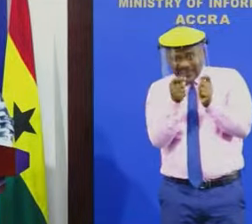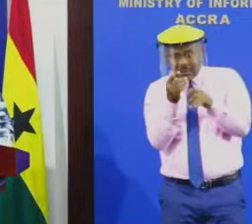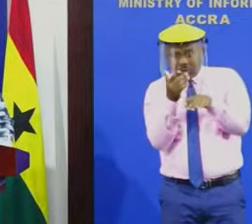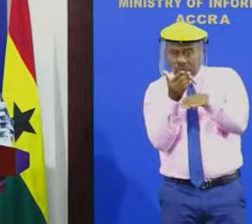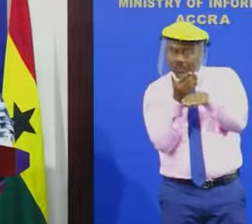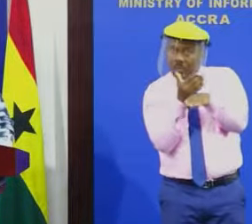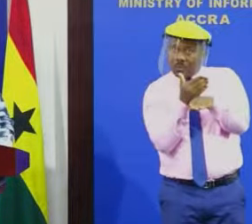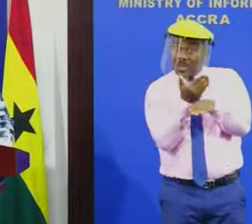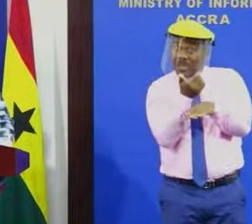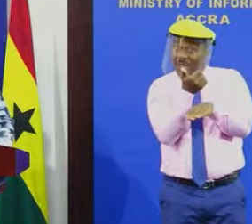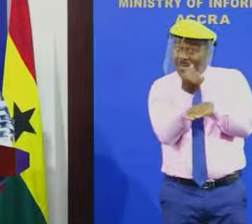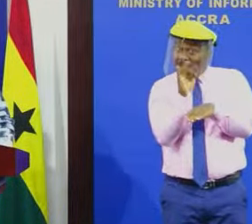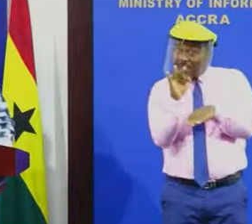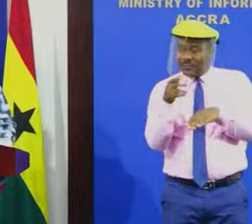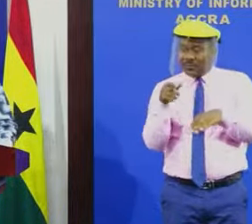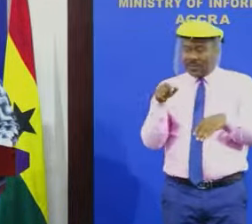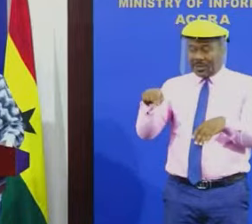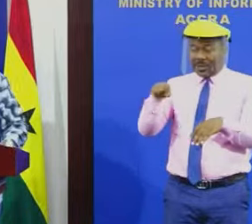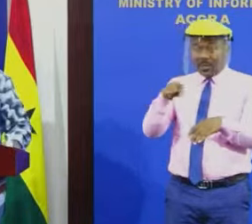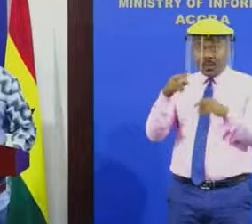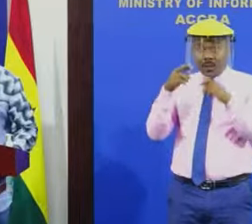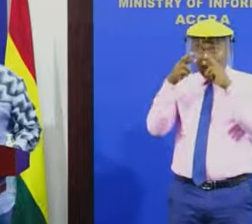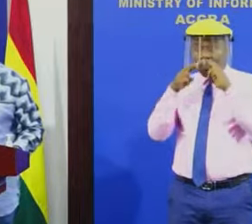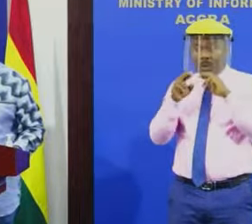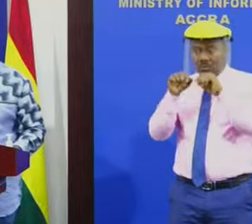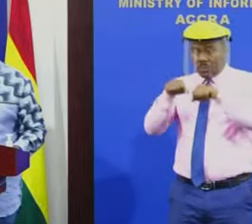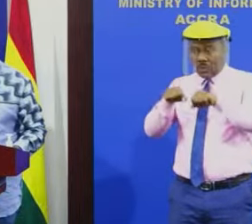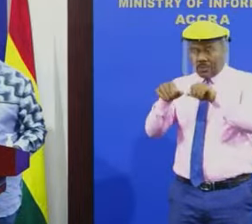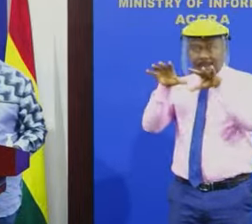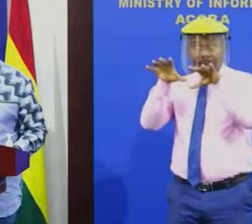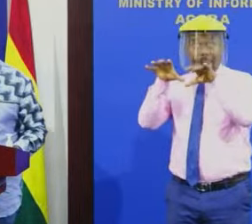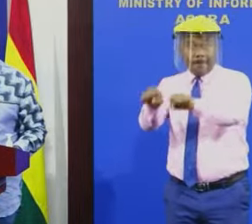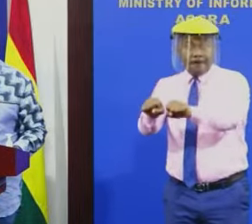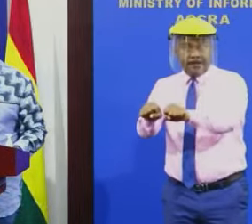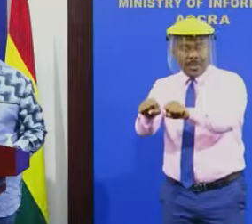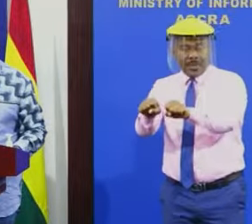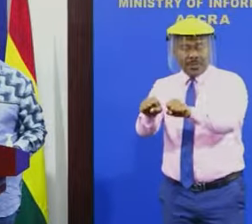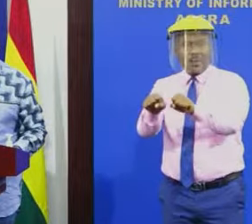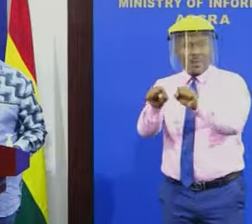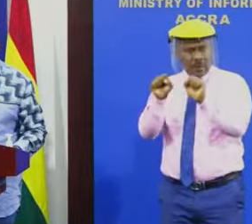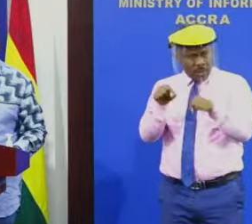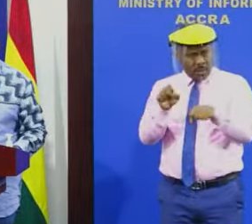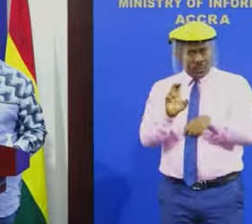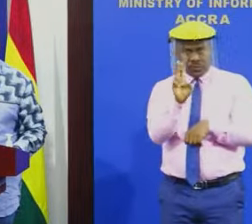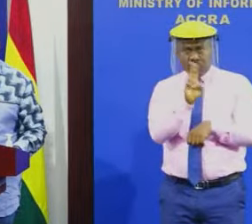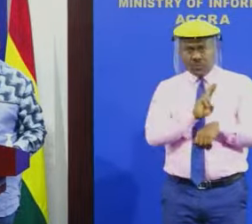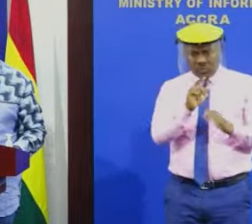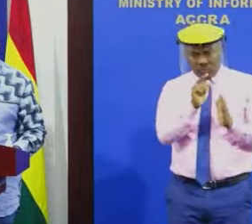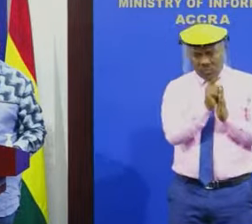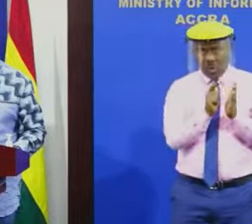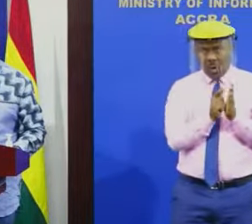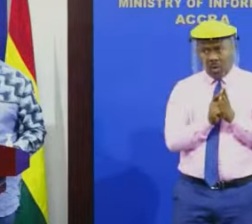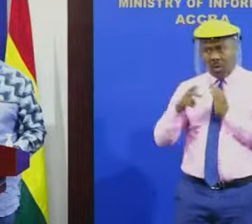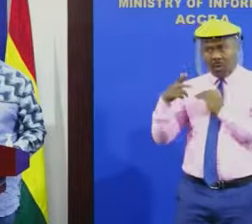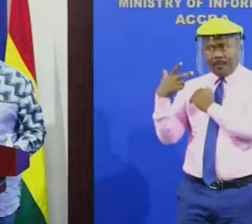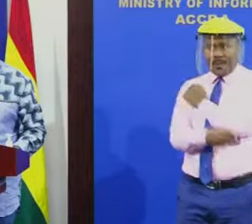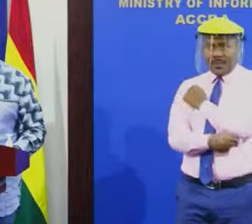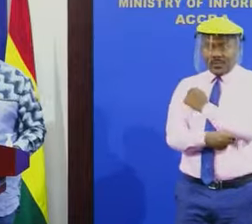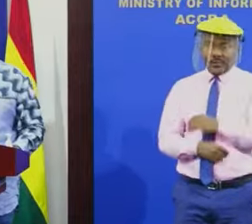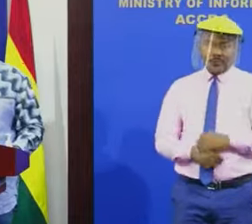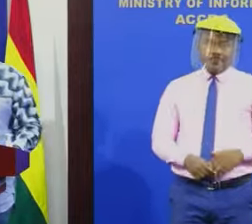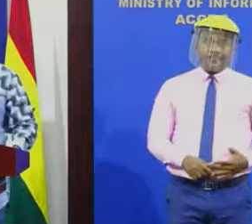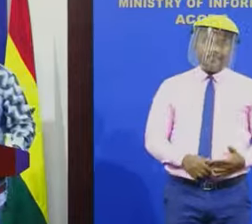when pirates are apprehended within our territorial waters, we could effectively deal with them.